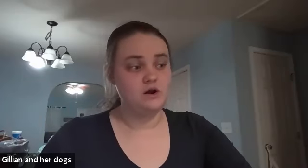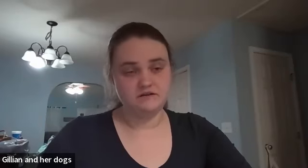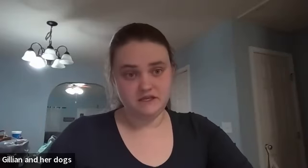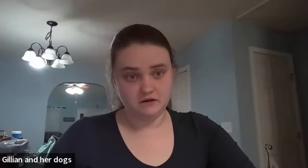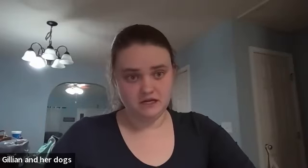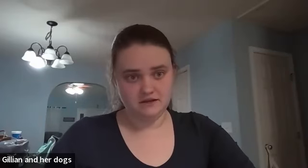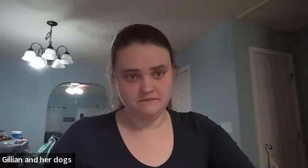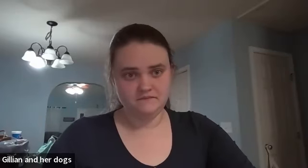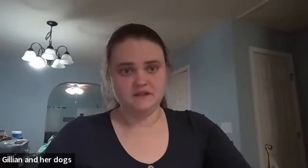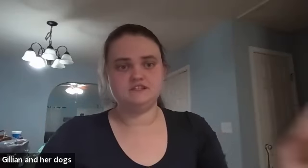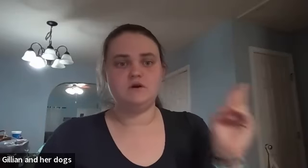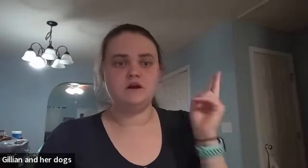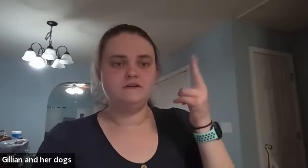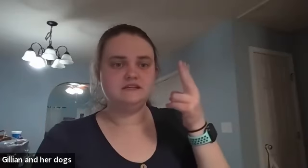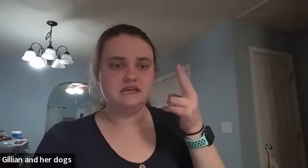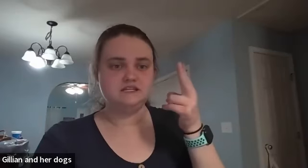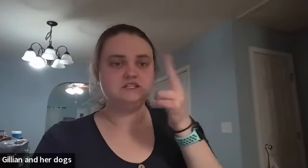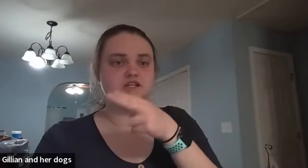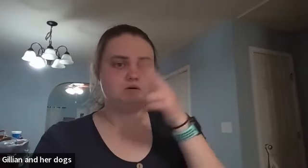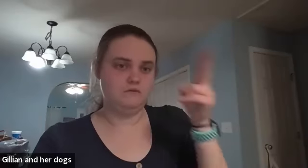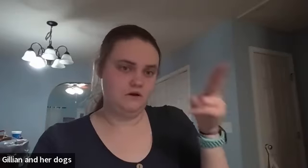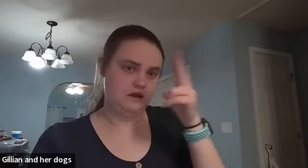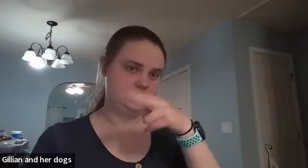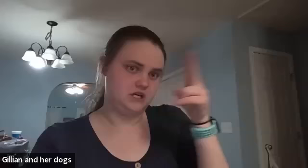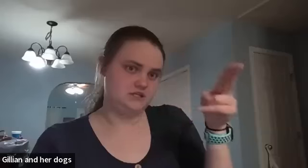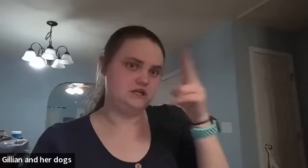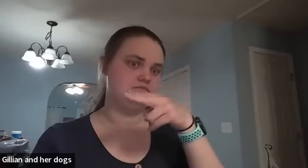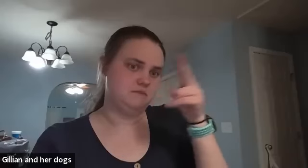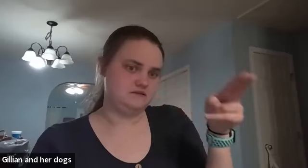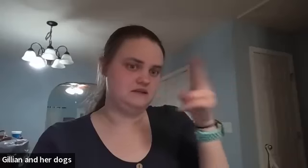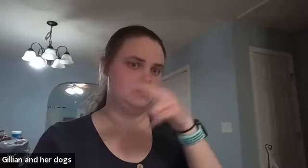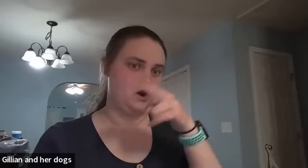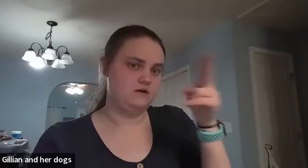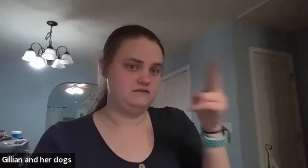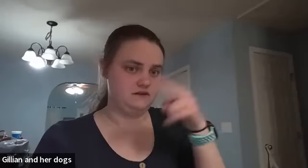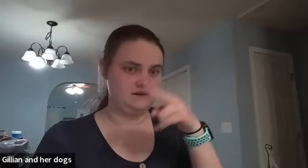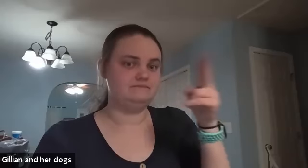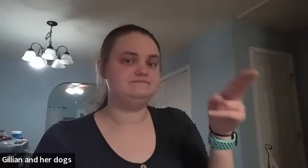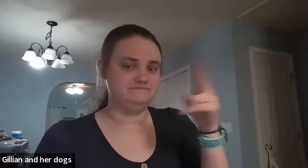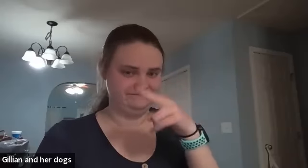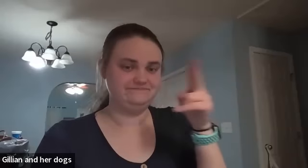hard of hearing. And so hard of hearing is H's and you go H. Yep, you bounce it. Hard of hearing.